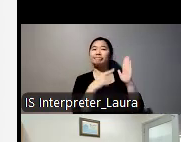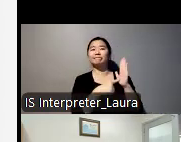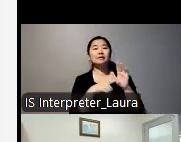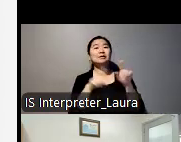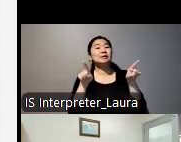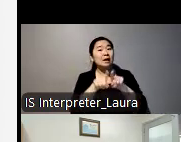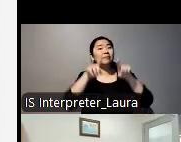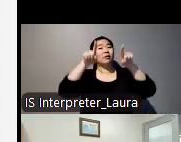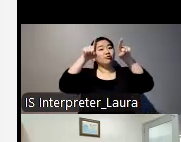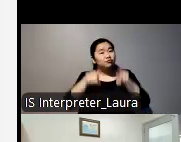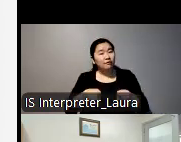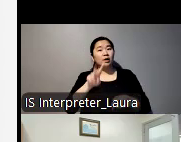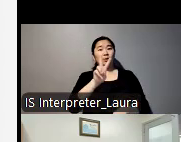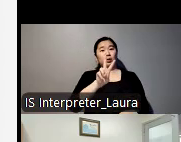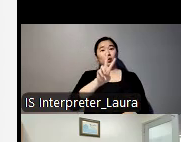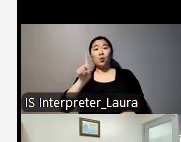the government